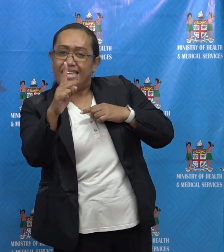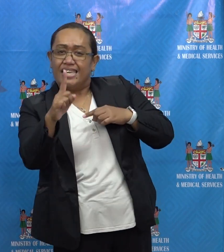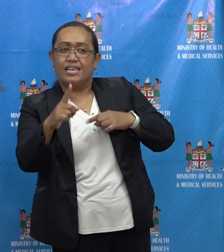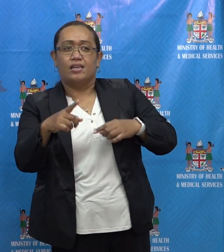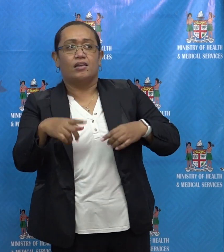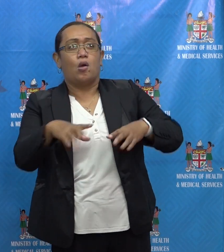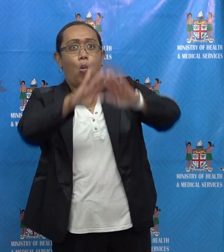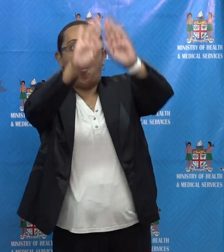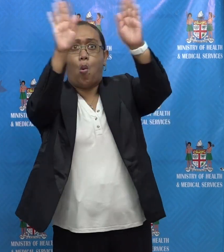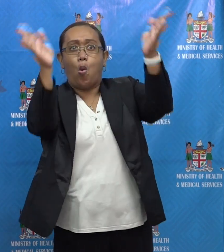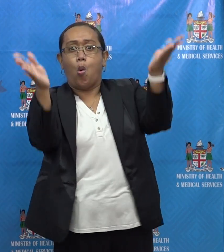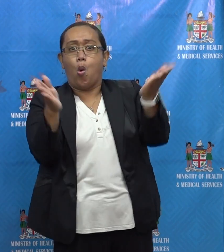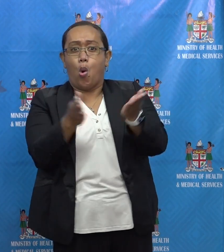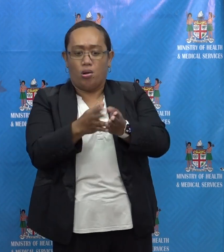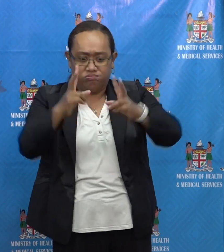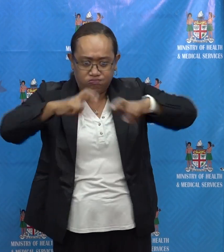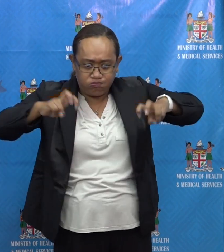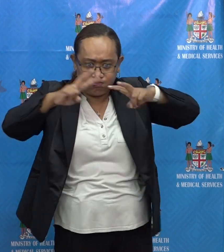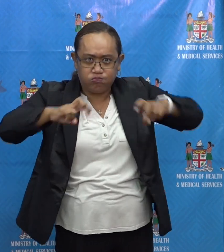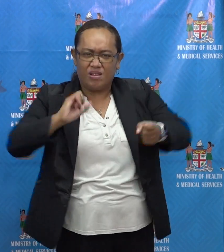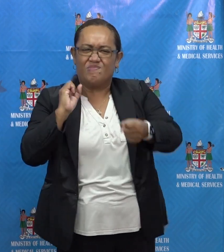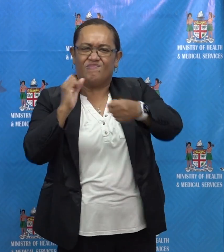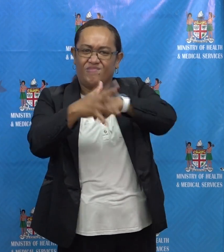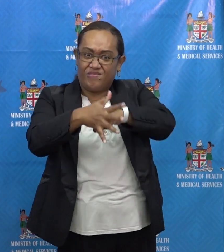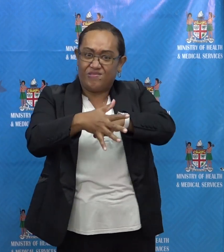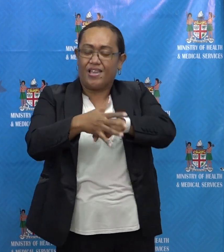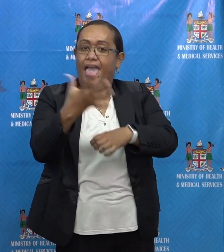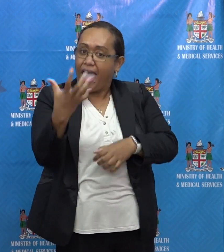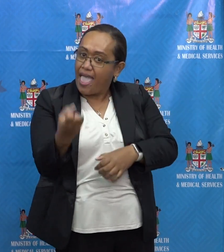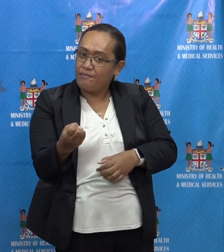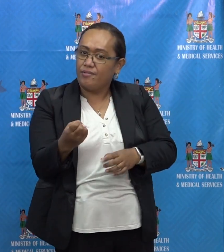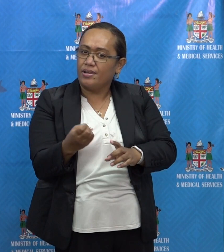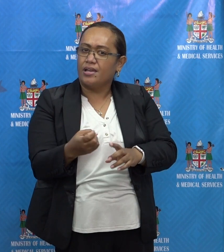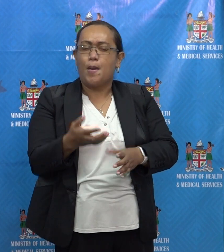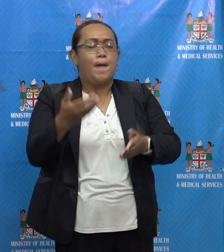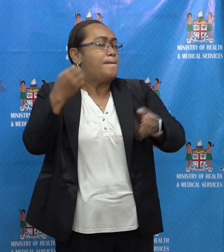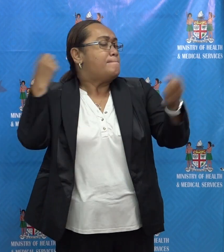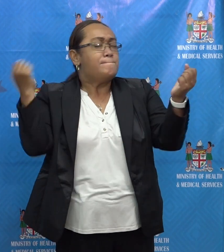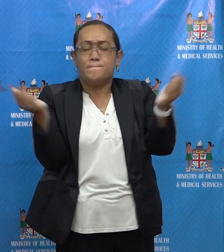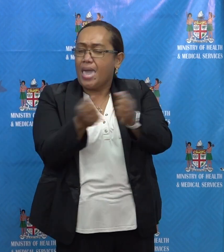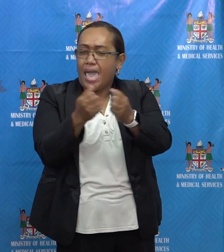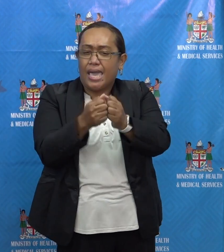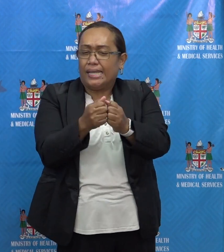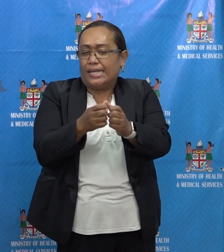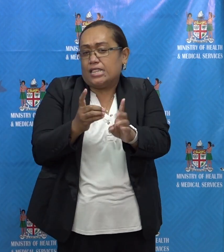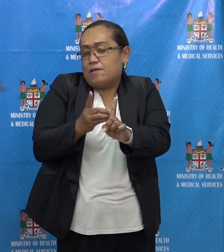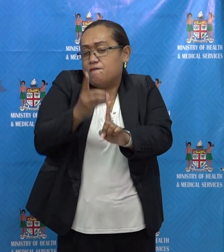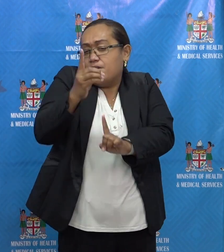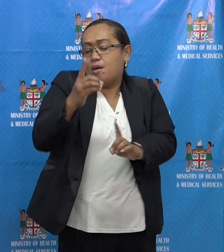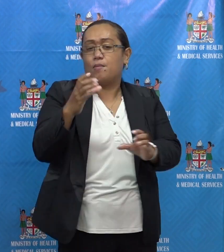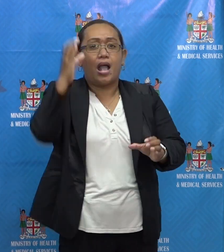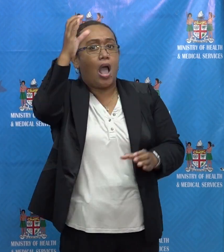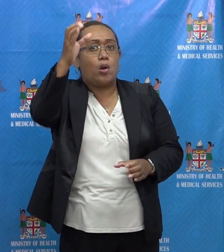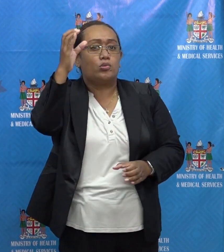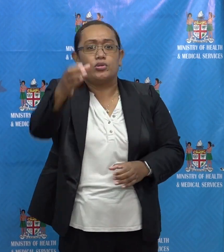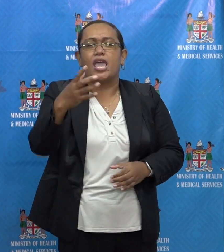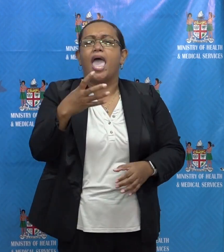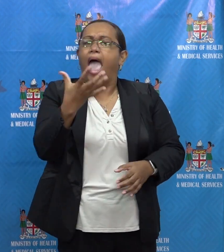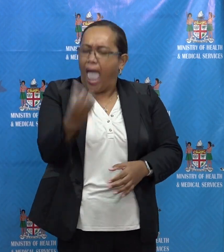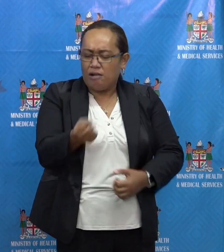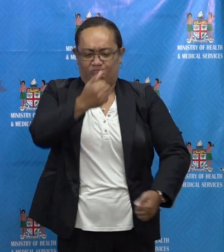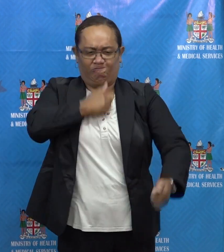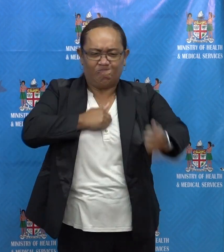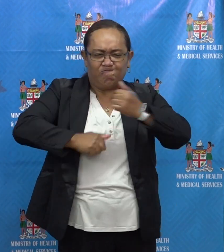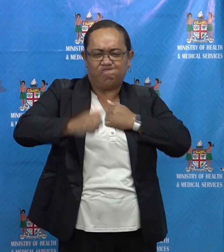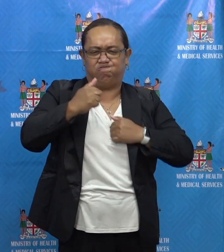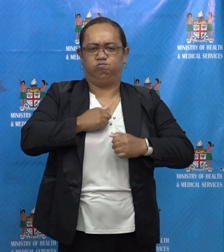of COVID-19. Last year we saw many developed countries, high-income countries, really struggle with their